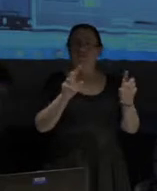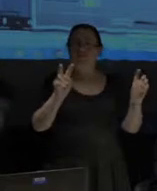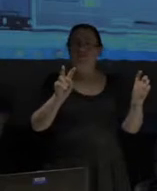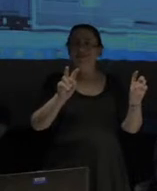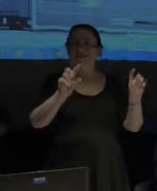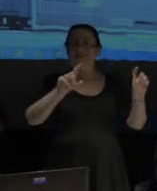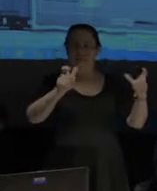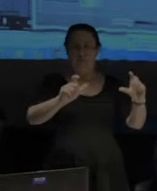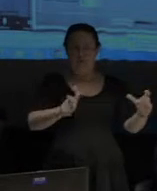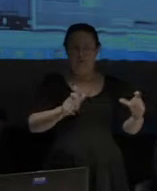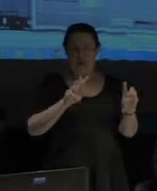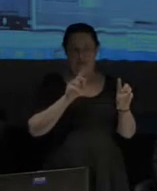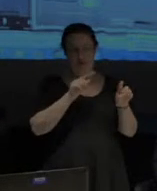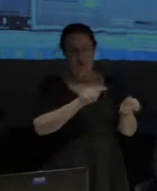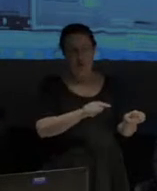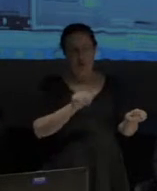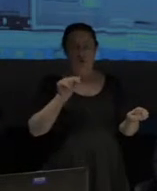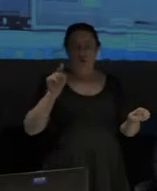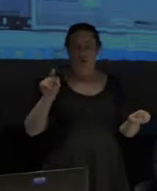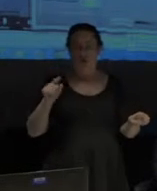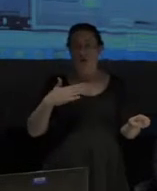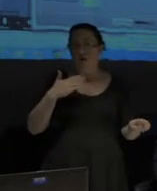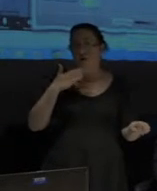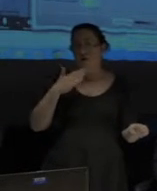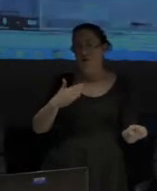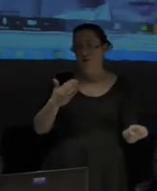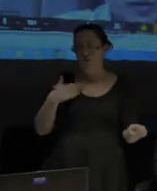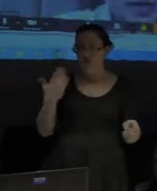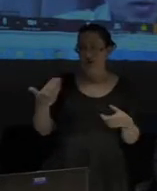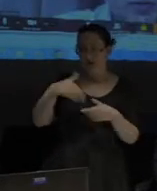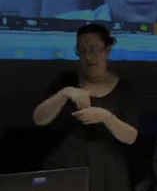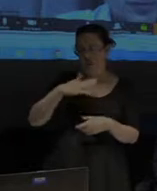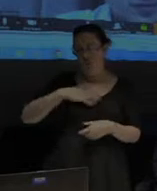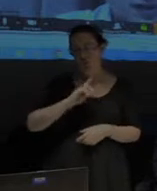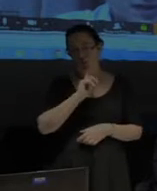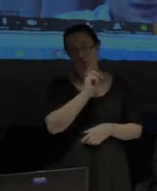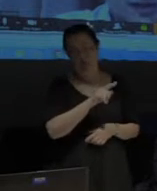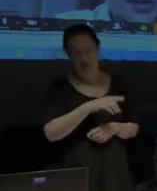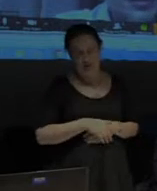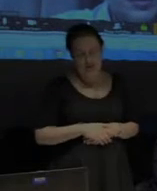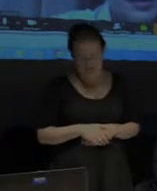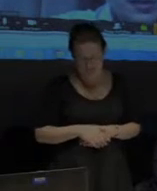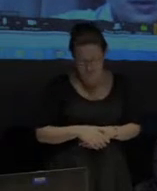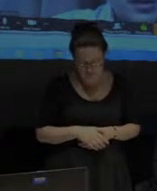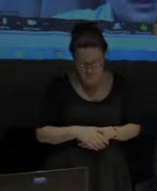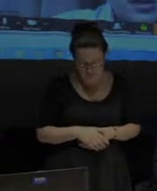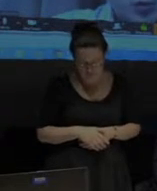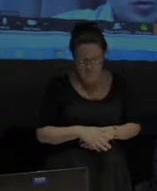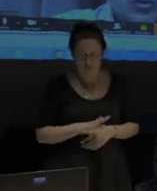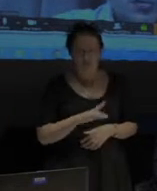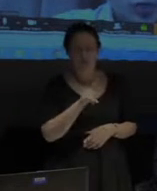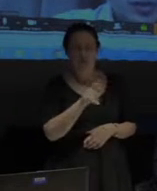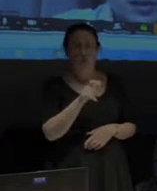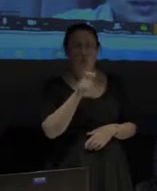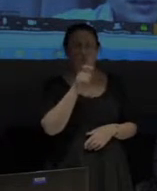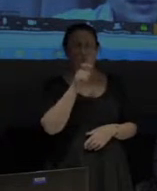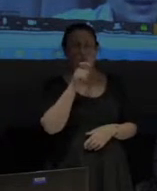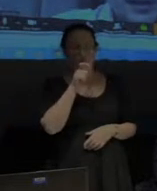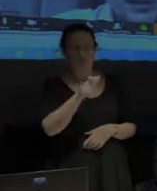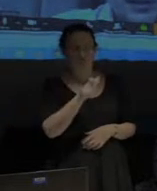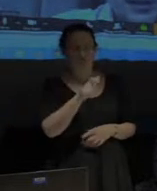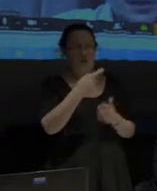stream. In fact, thank you for calling me in. I wanted to make a comment because I heard the words